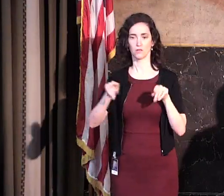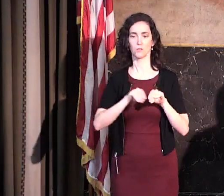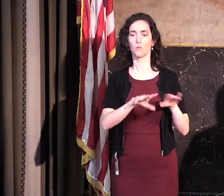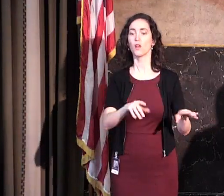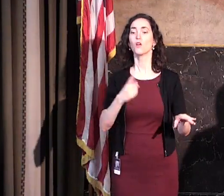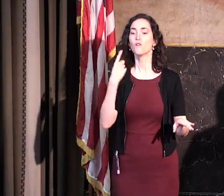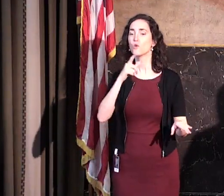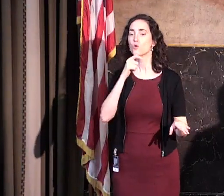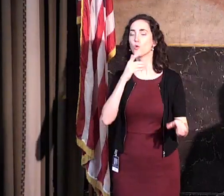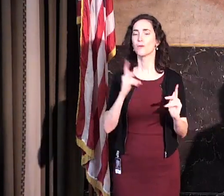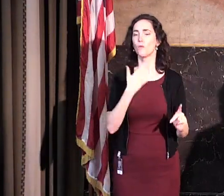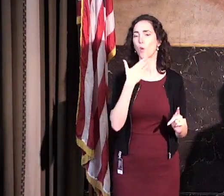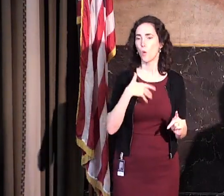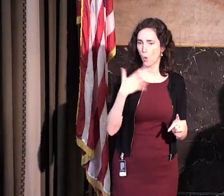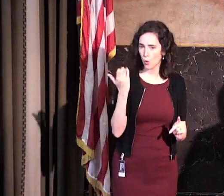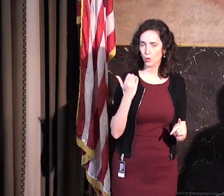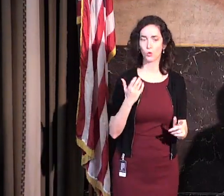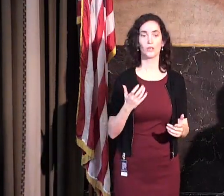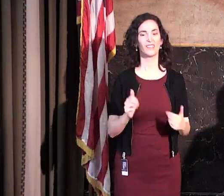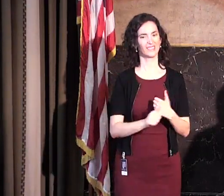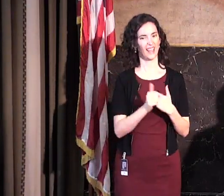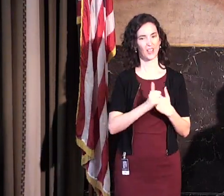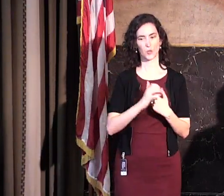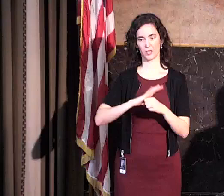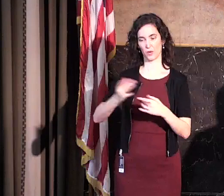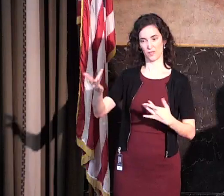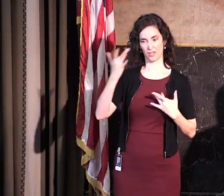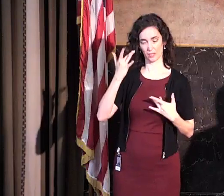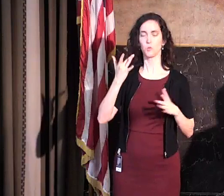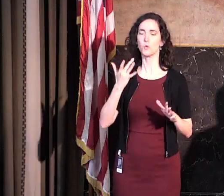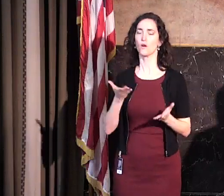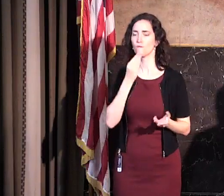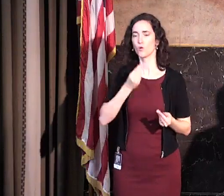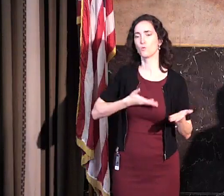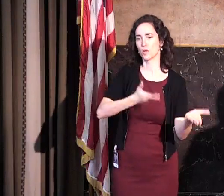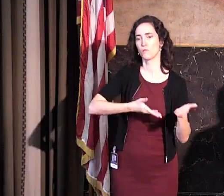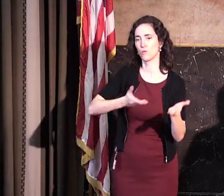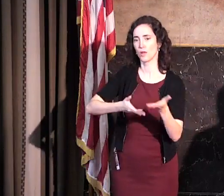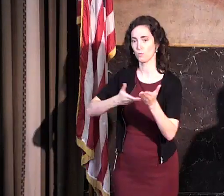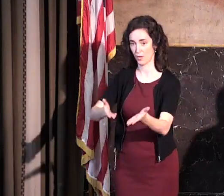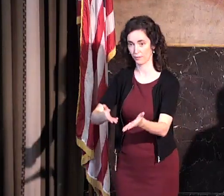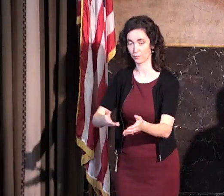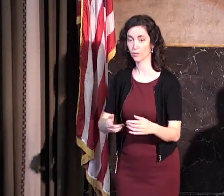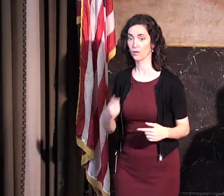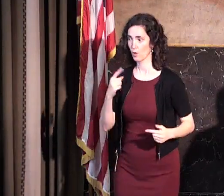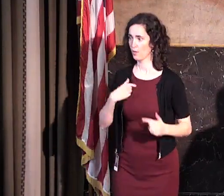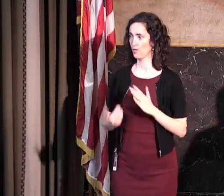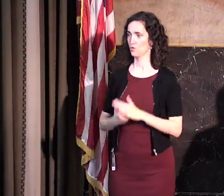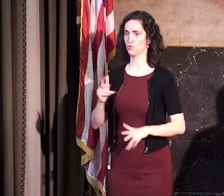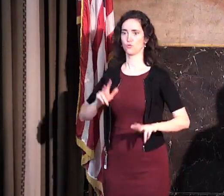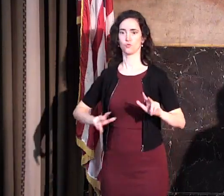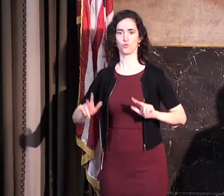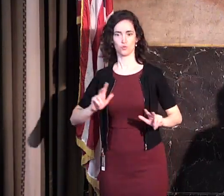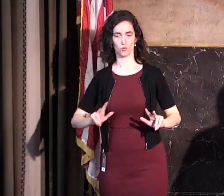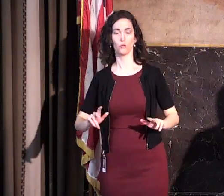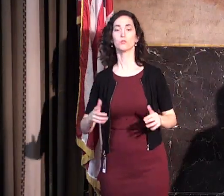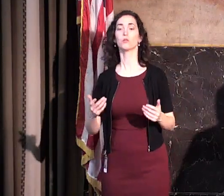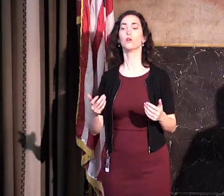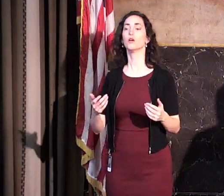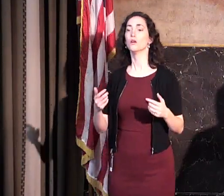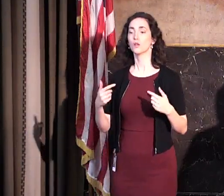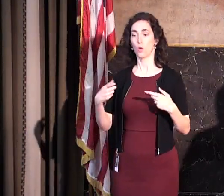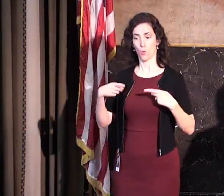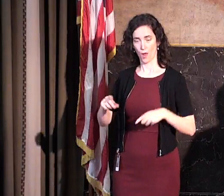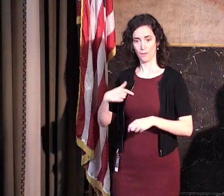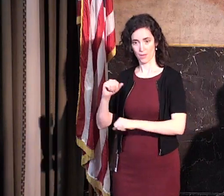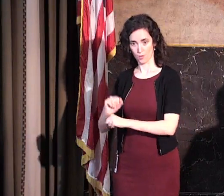comes to COVID-19. Throughout my time, because this is all new, lots of our phone calls that we were